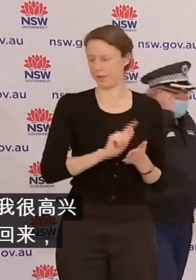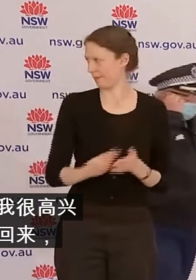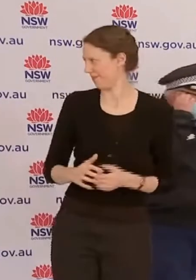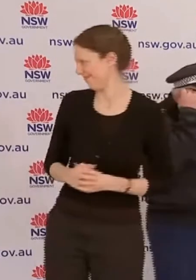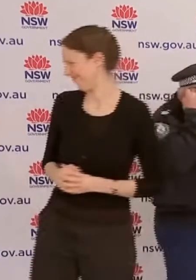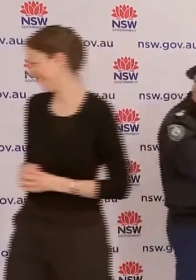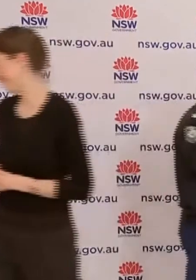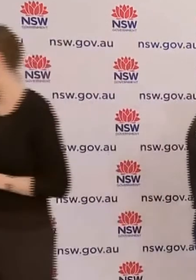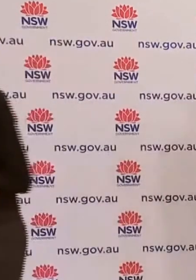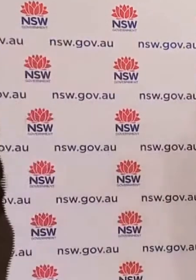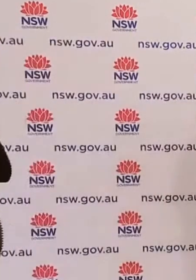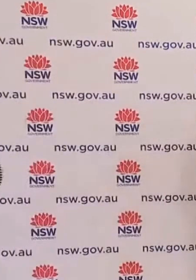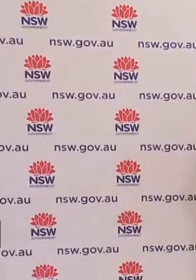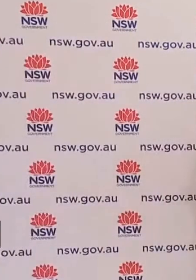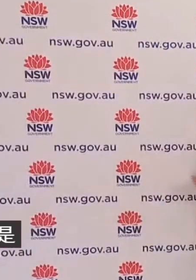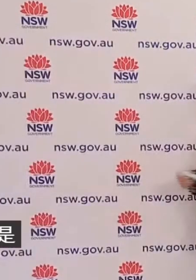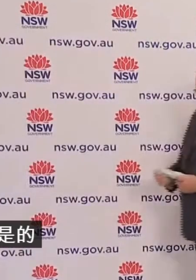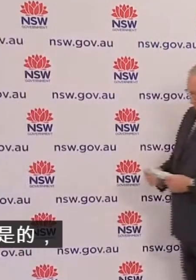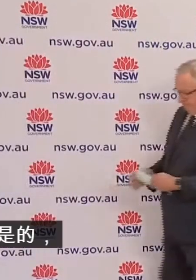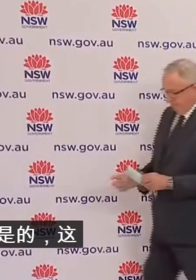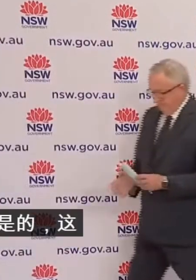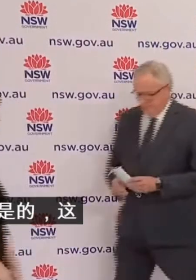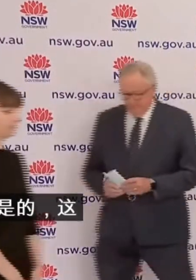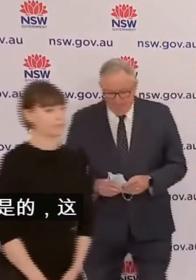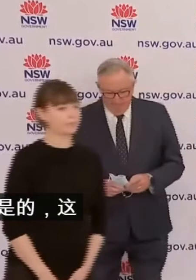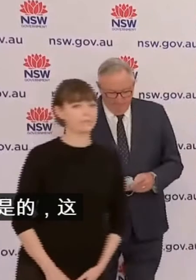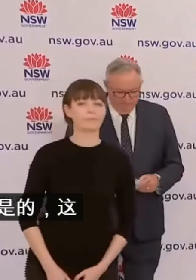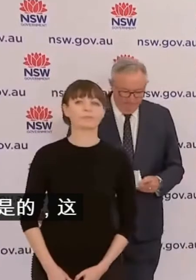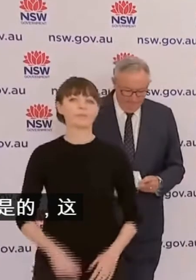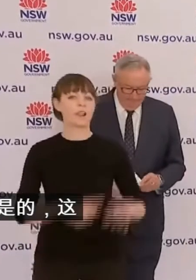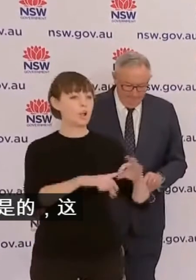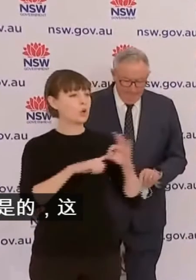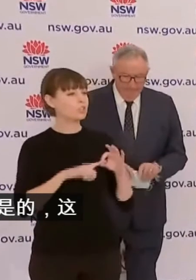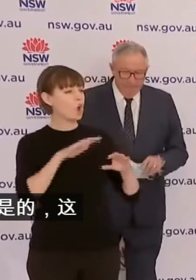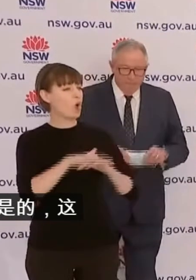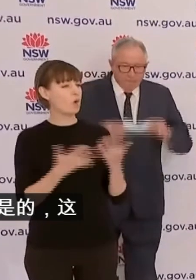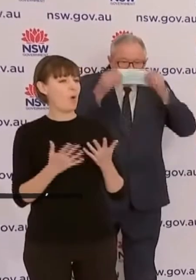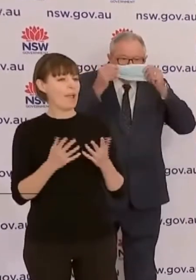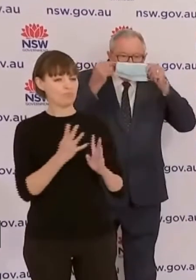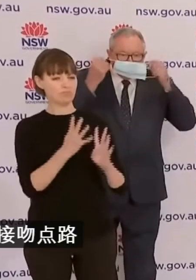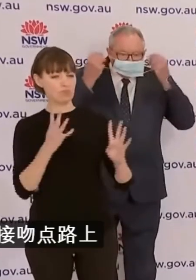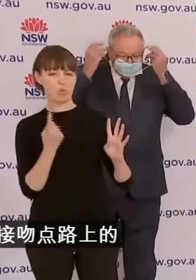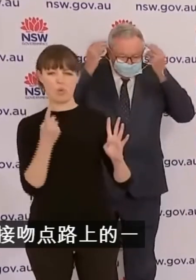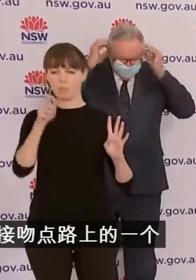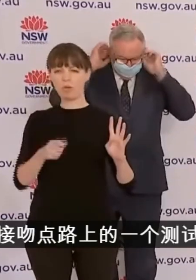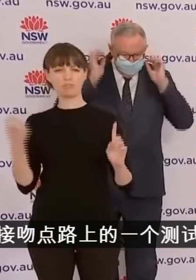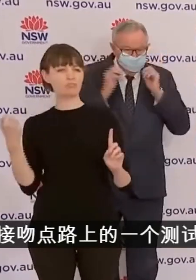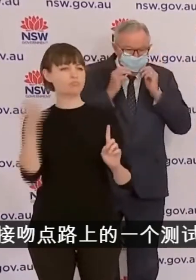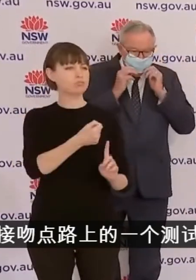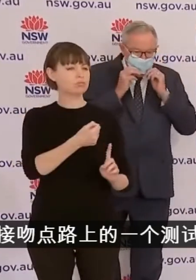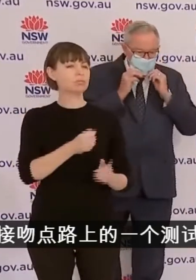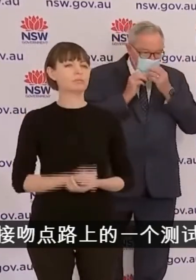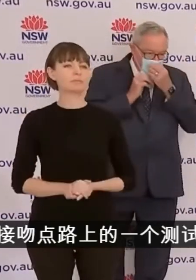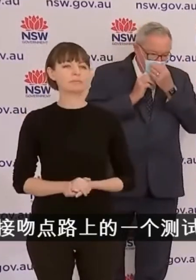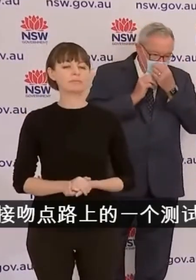about that incident where the worker was assaulted? Yeah, that incident occurred at Kissing Point Road at Dundas, at a testing site